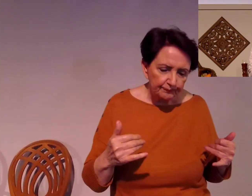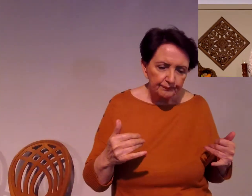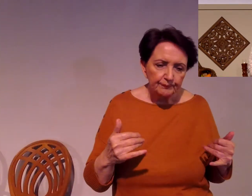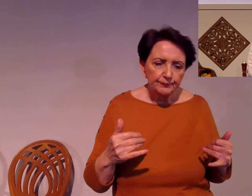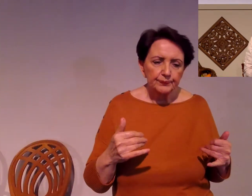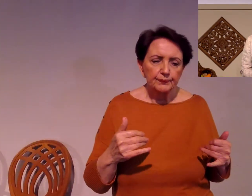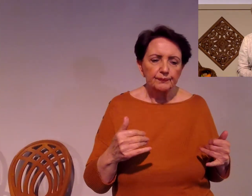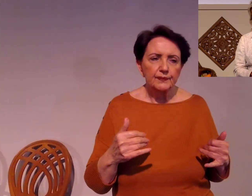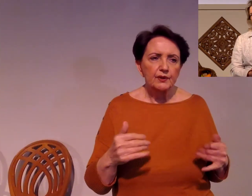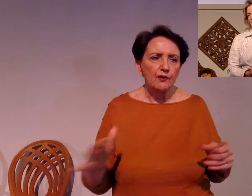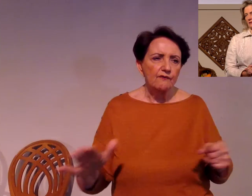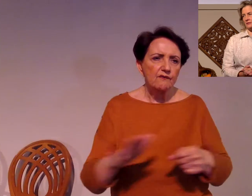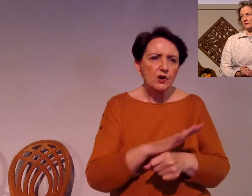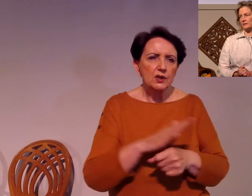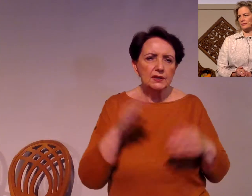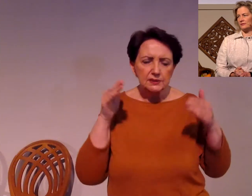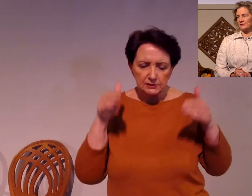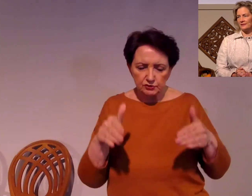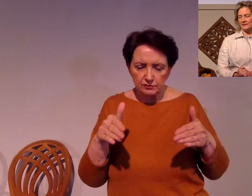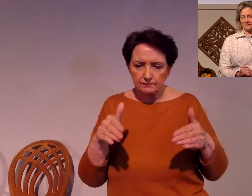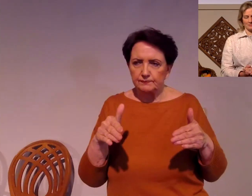Place your full attention on it.